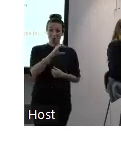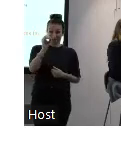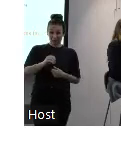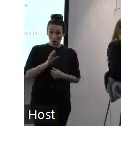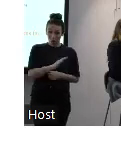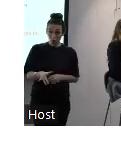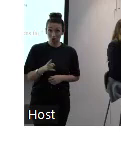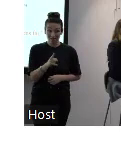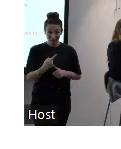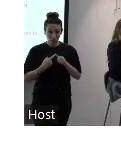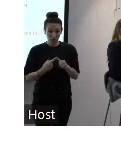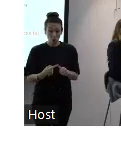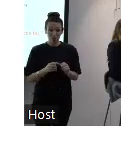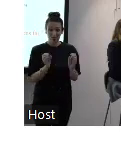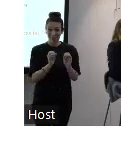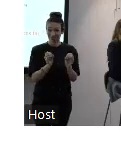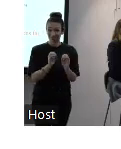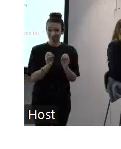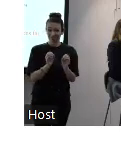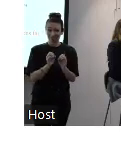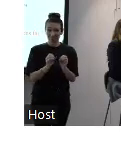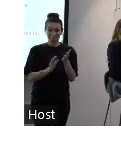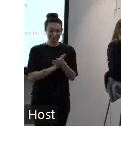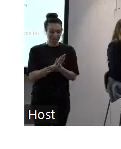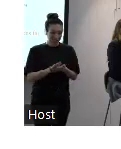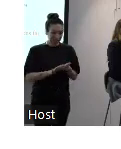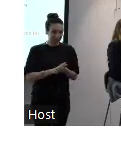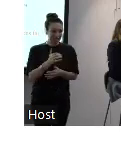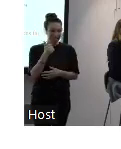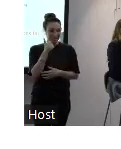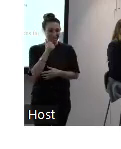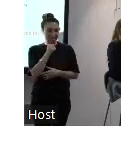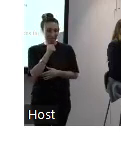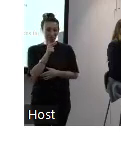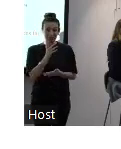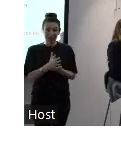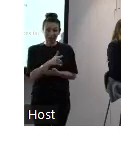will not respond to any of these conventional treatments. And they are so sick,